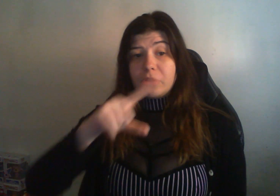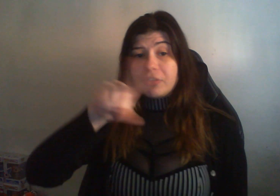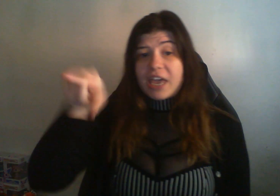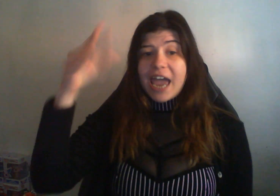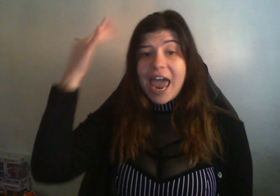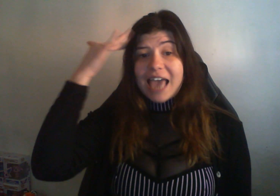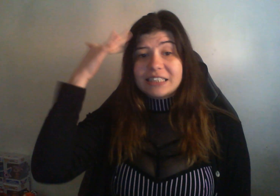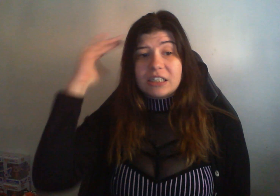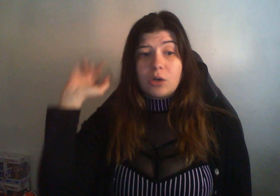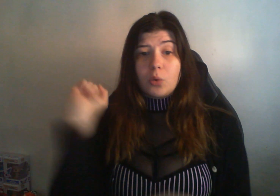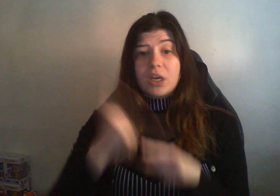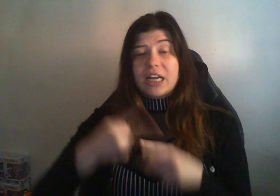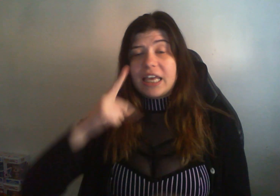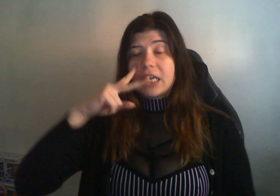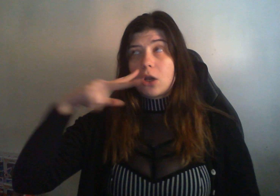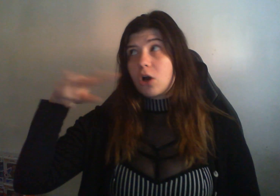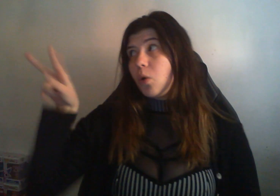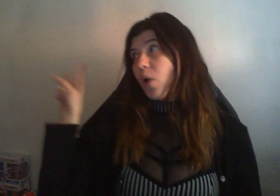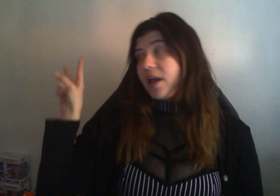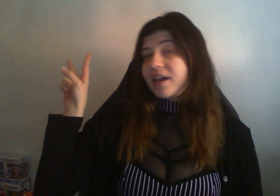they have quickly walk away.